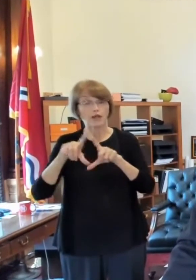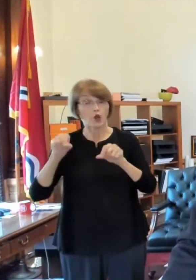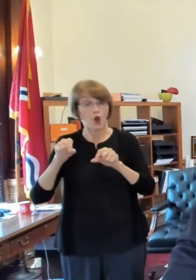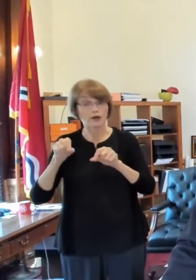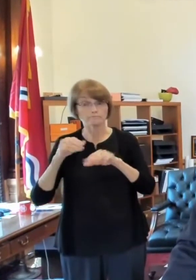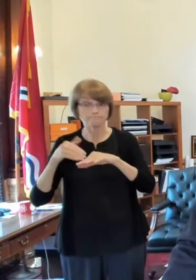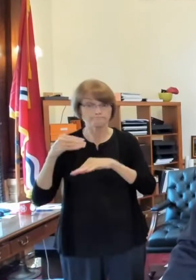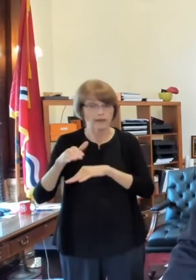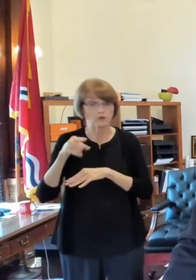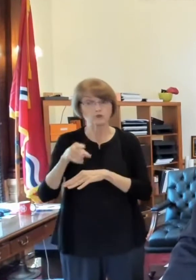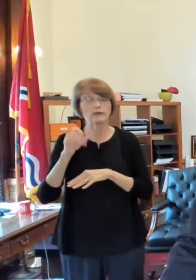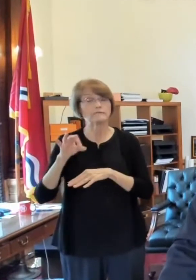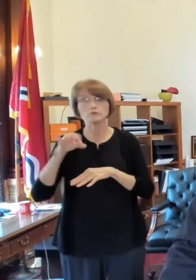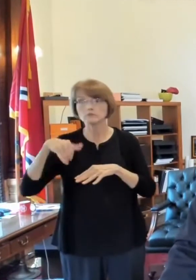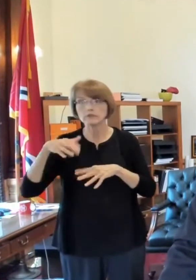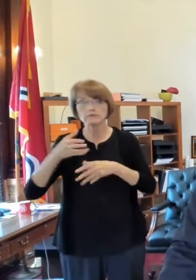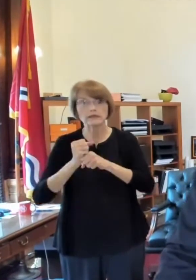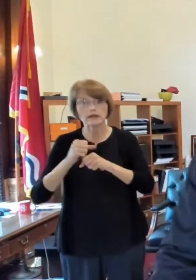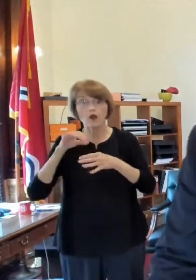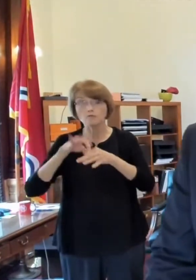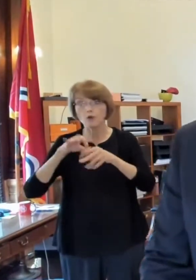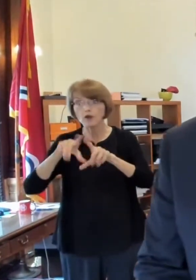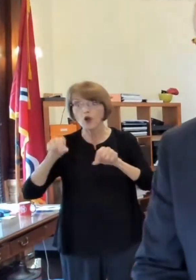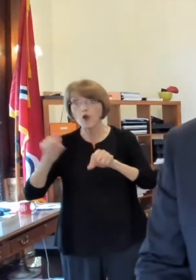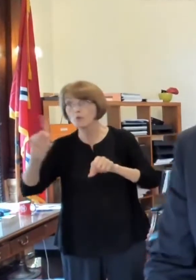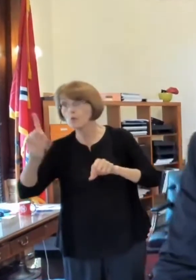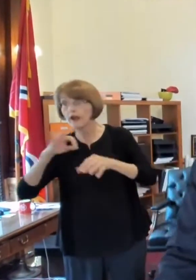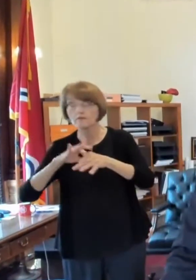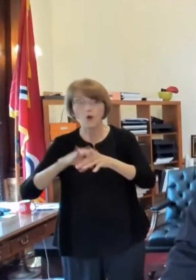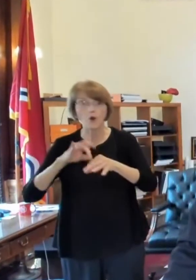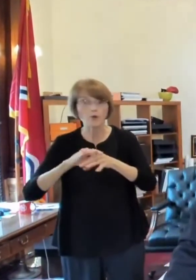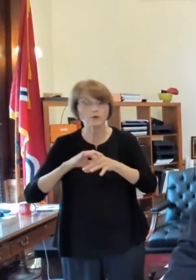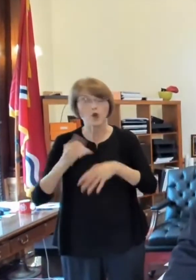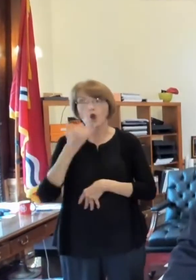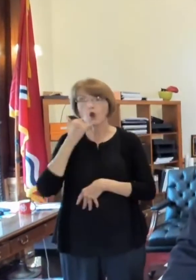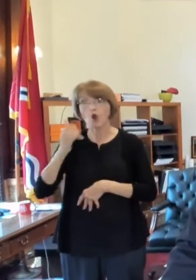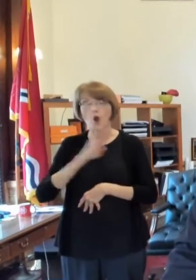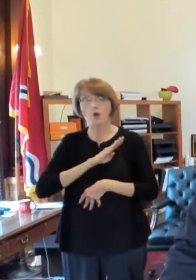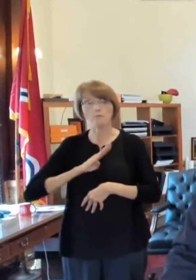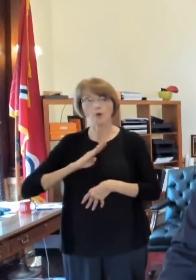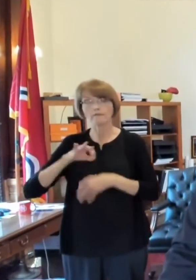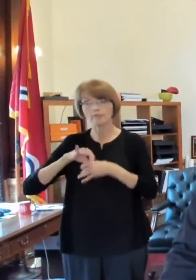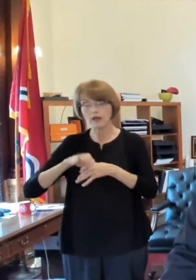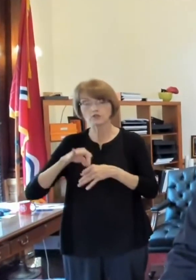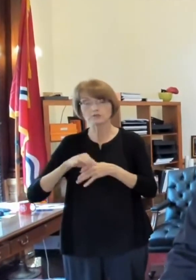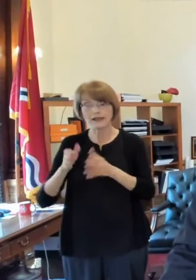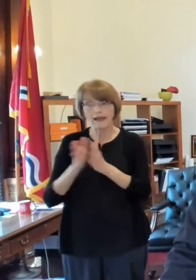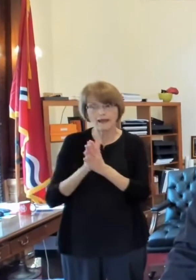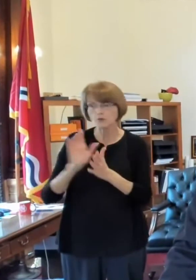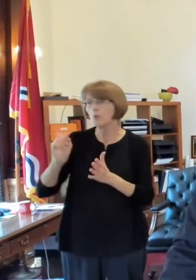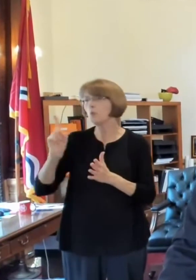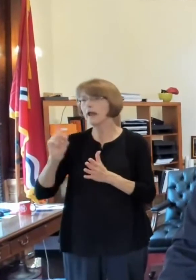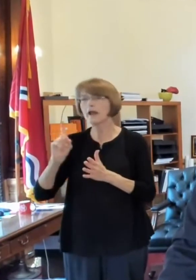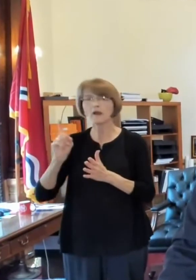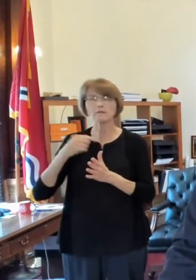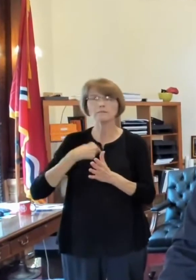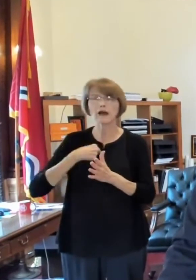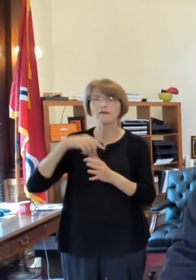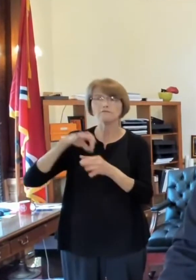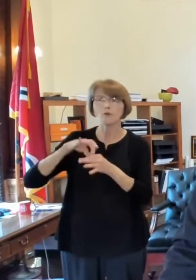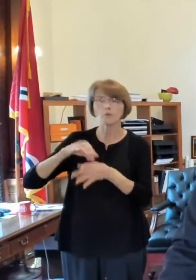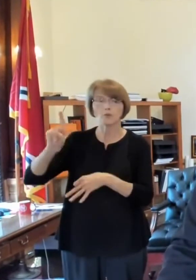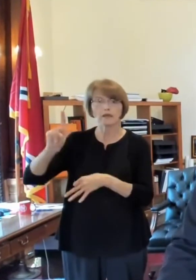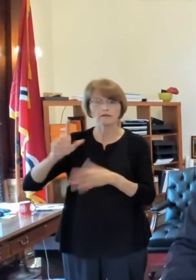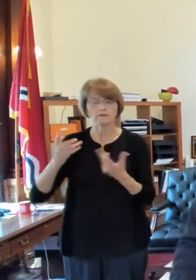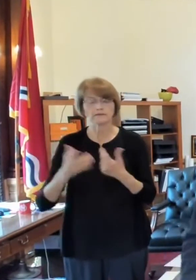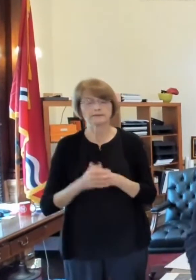received that voting card, please call the Board of Elections to make sure that we have your updated polling place, or you have your updated polling place. Also, it'd